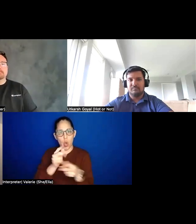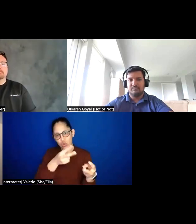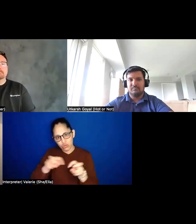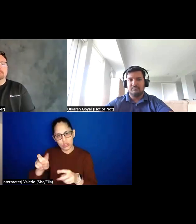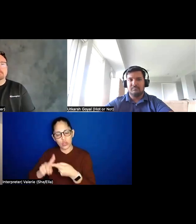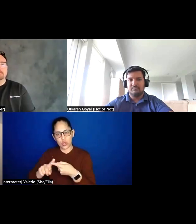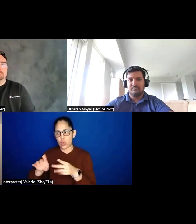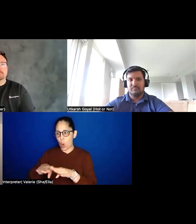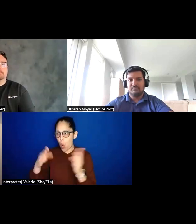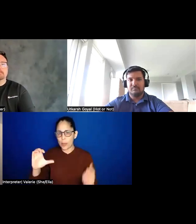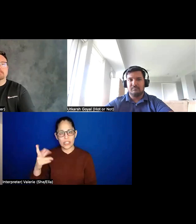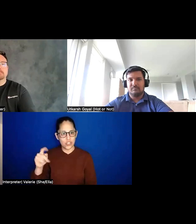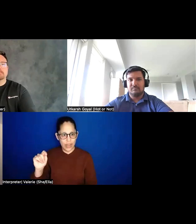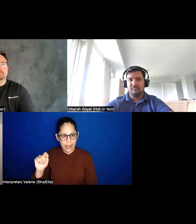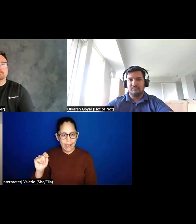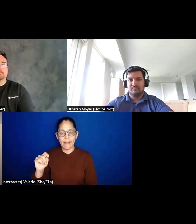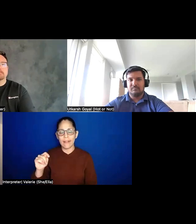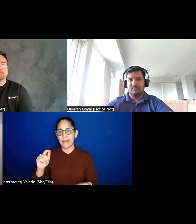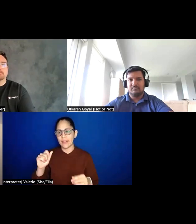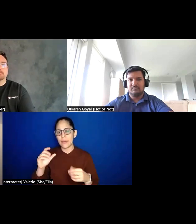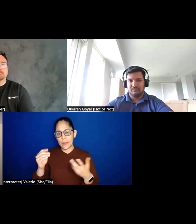chat over to using OpenChat.